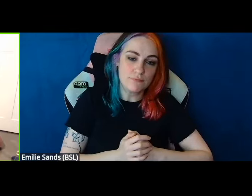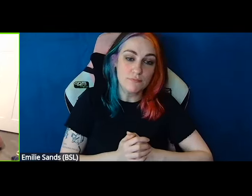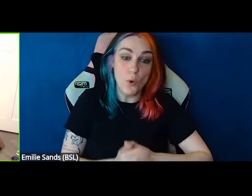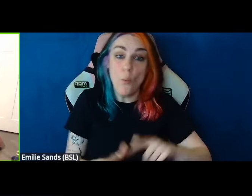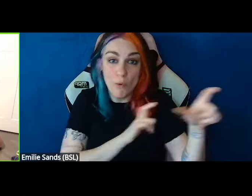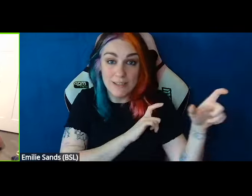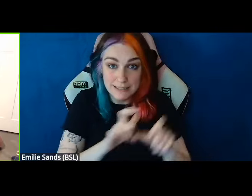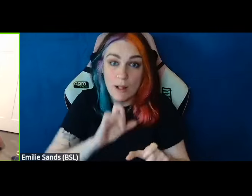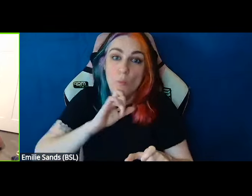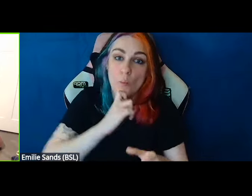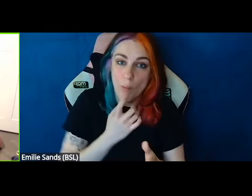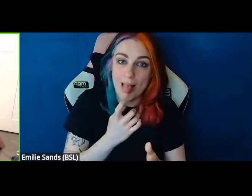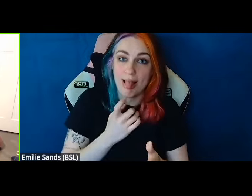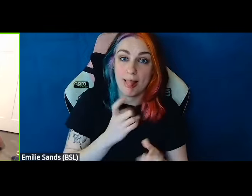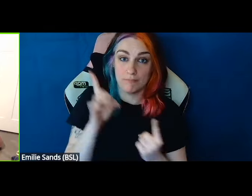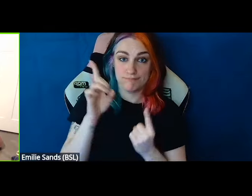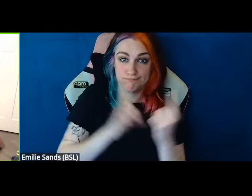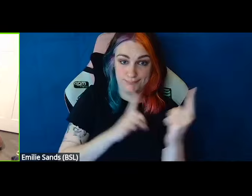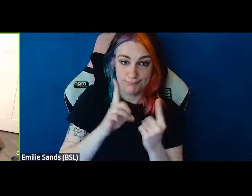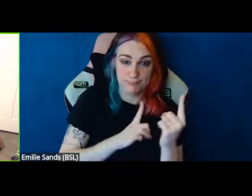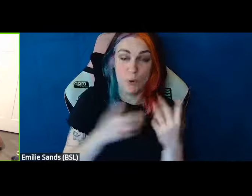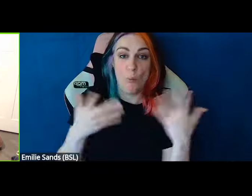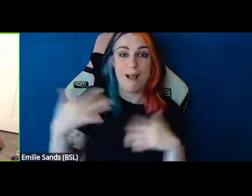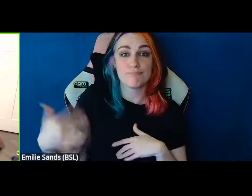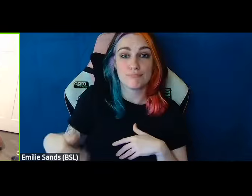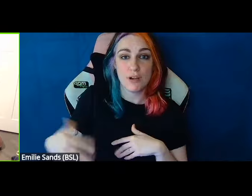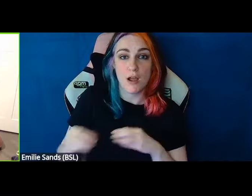have an in-person event in Brighton